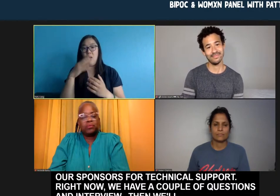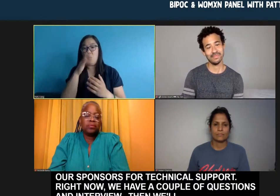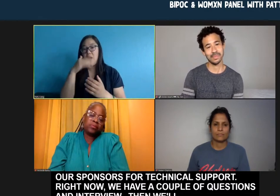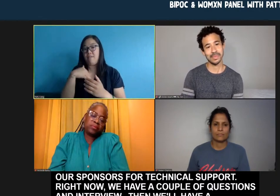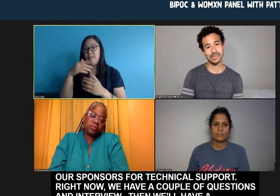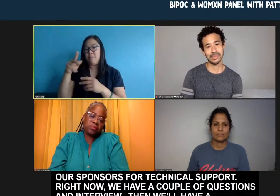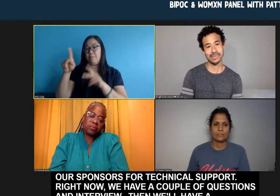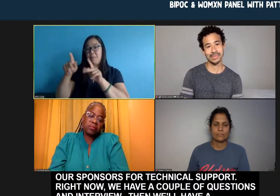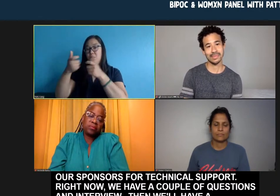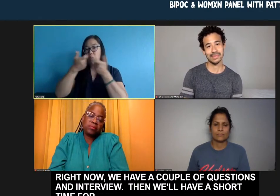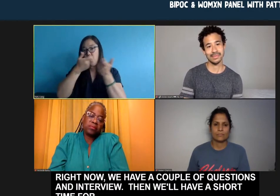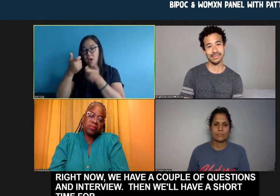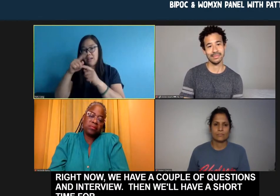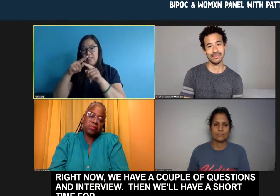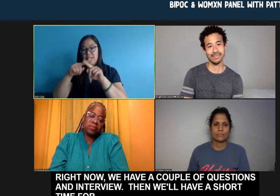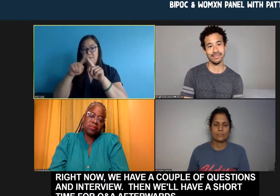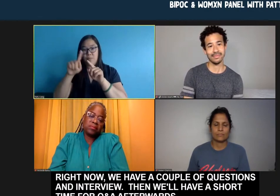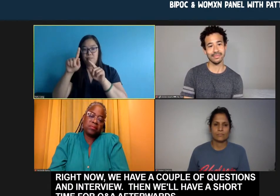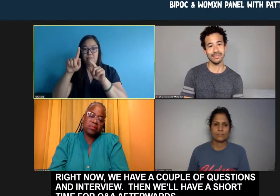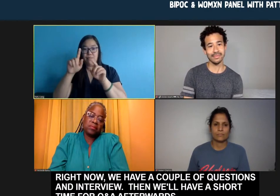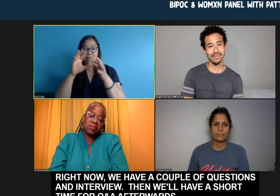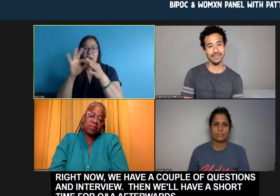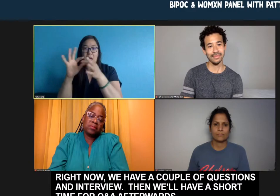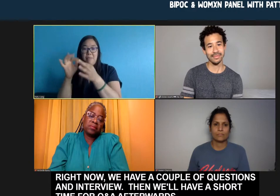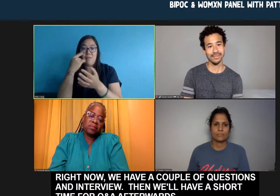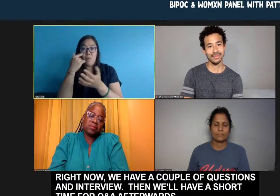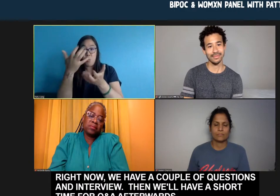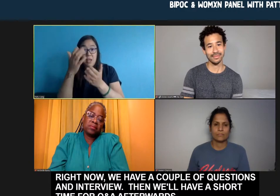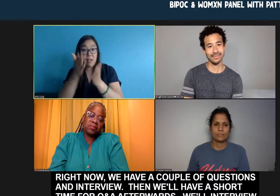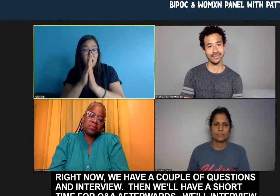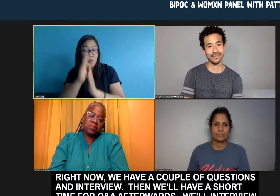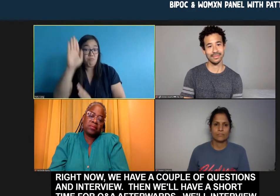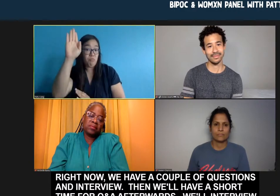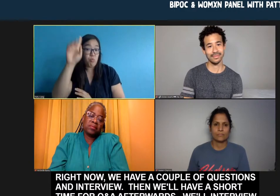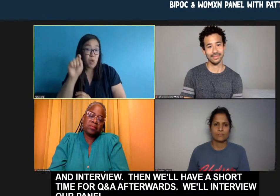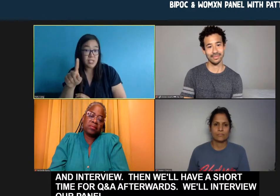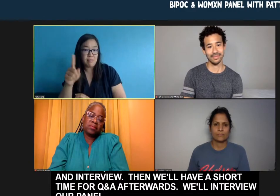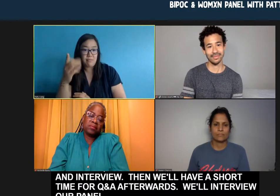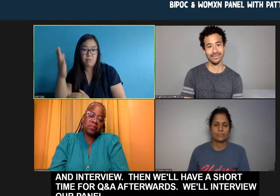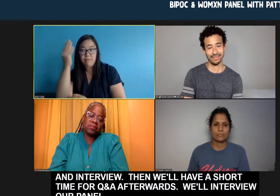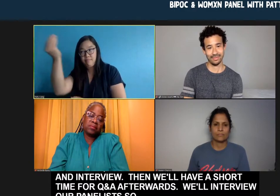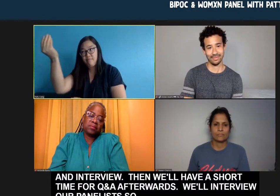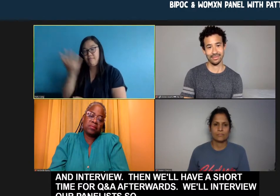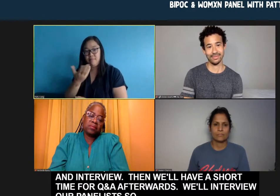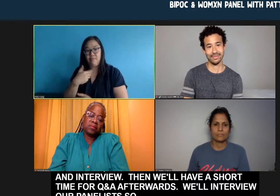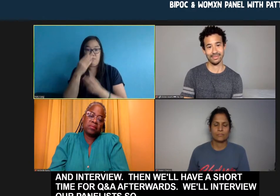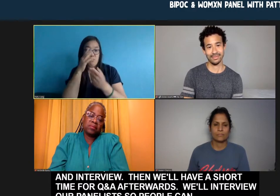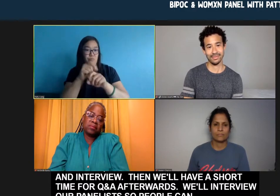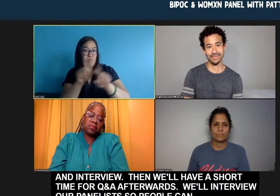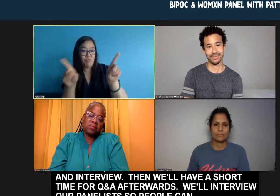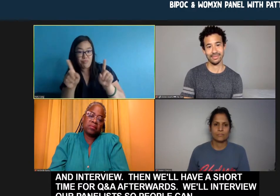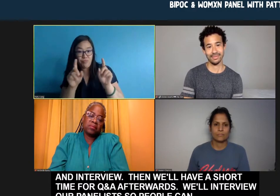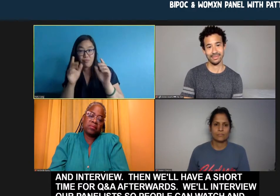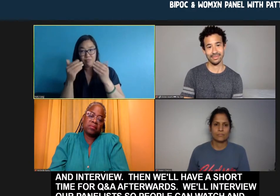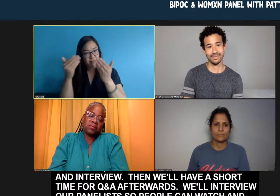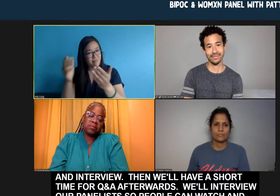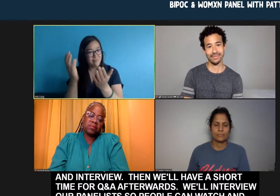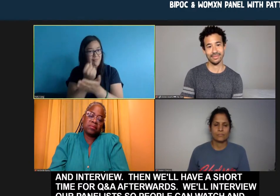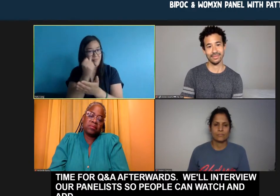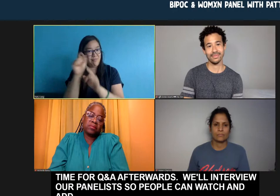interview all of our panelists, and so people can watch and add captions if they want, questions, and it will be relayed to us on